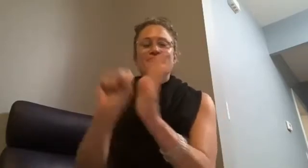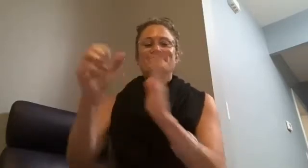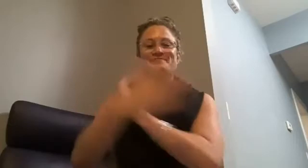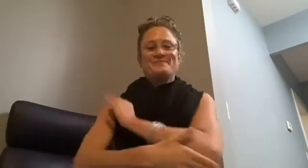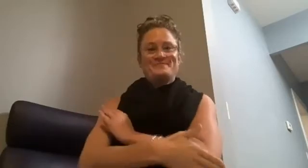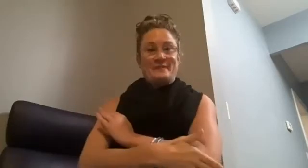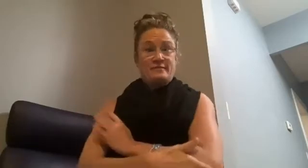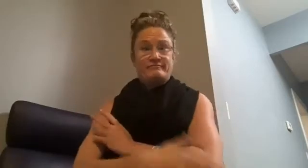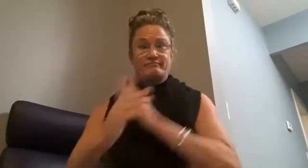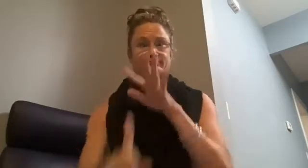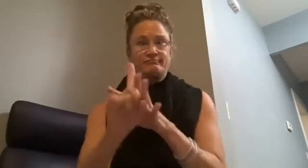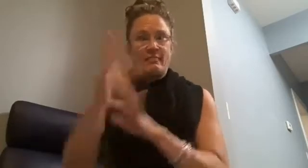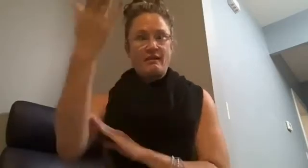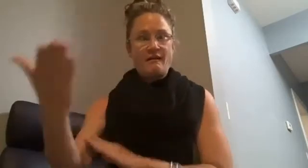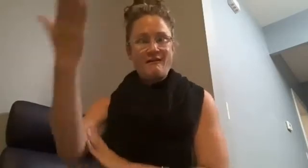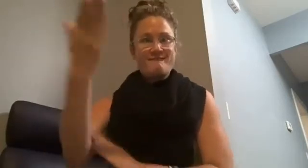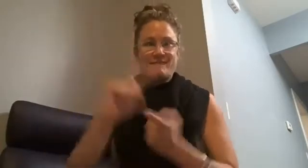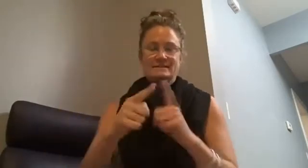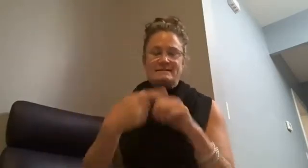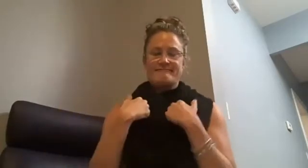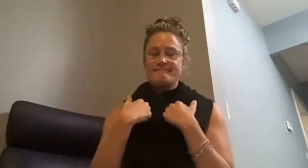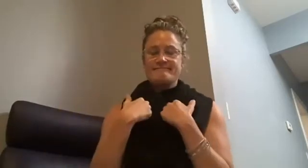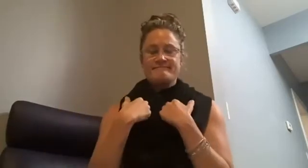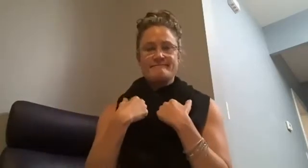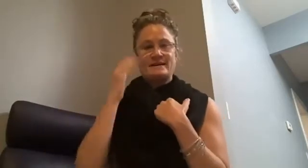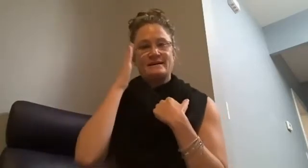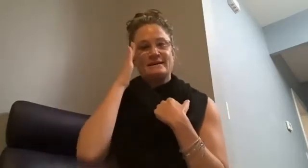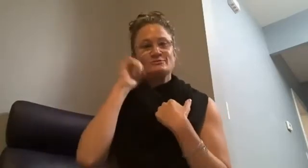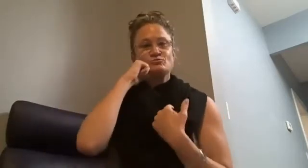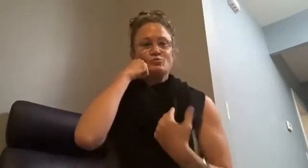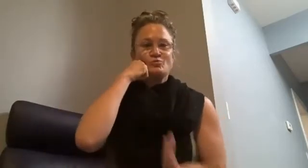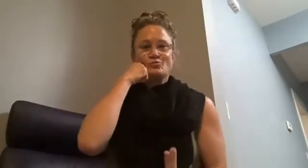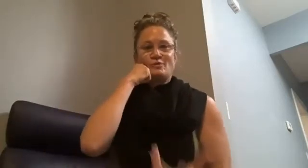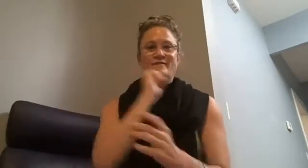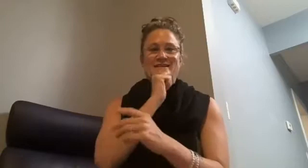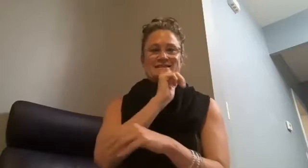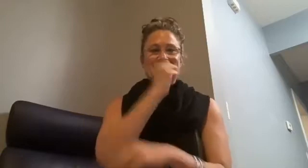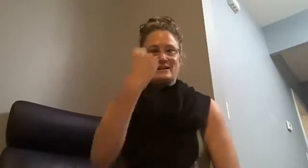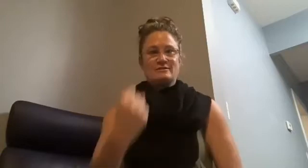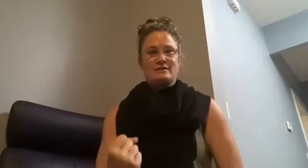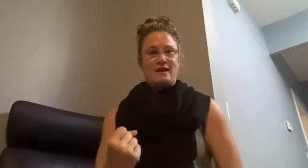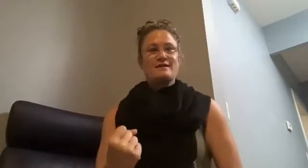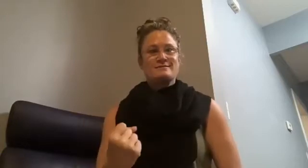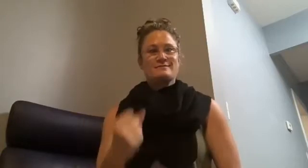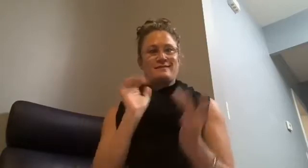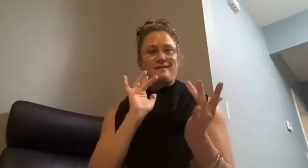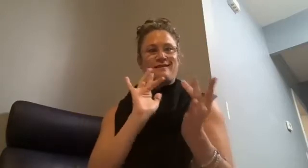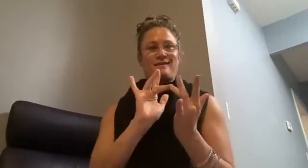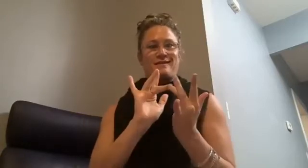and it's filled with friends of mine. And it gives me this kind of cool thing where every Saturday I just get to touch base with the people that I